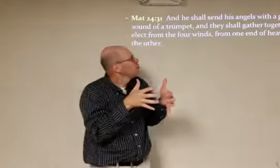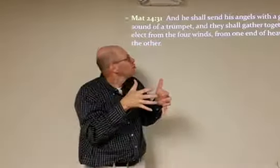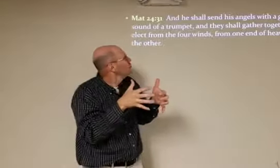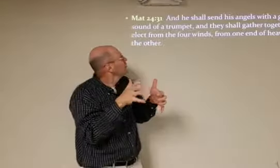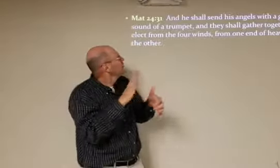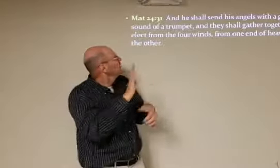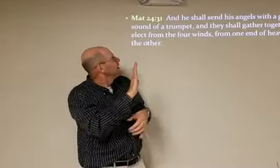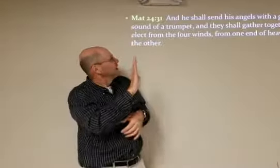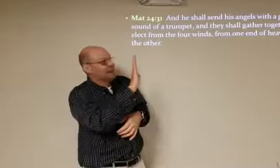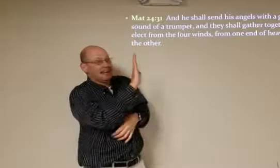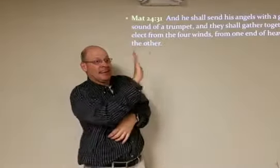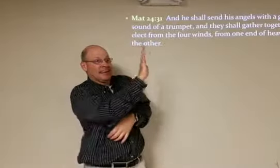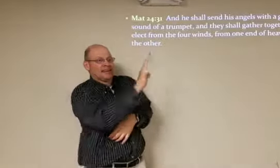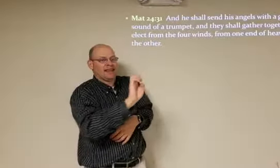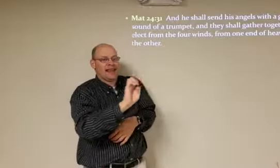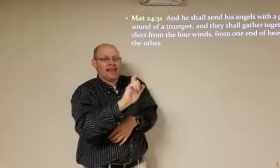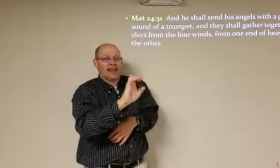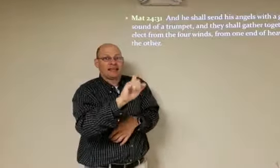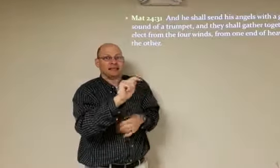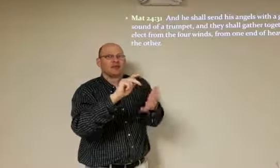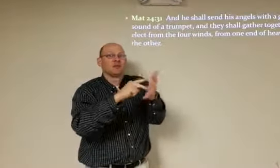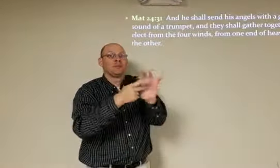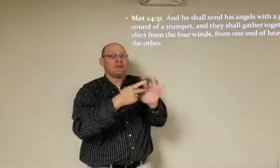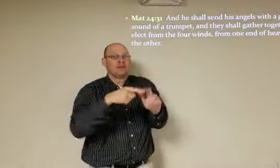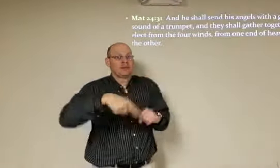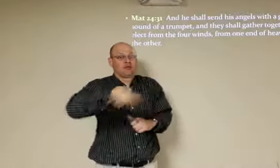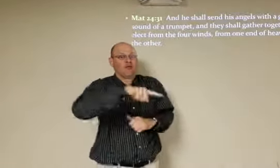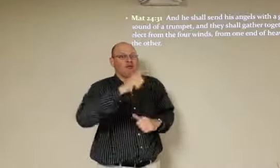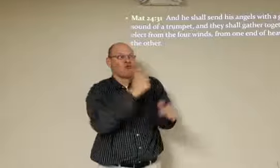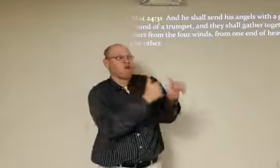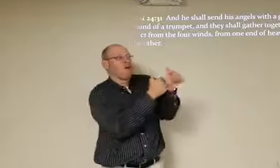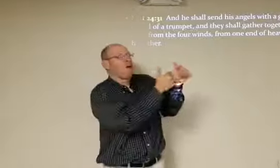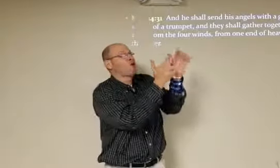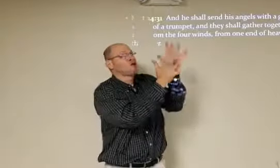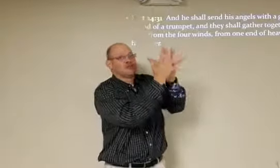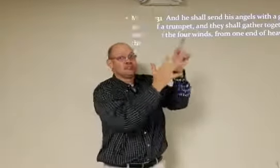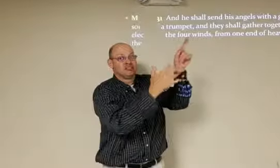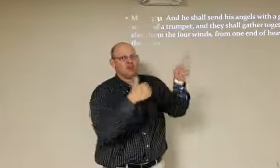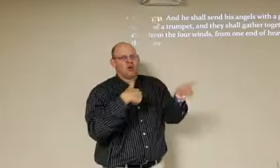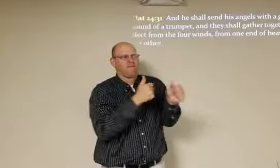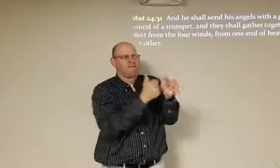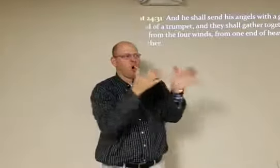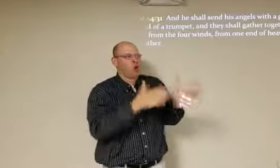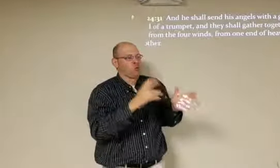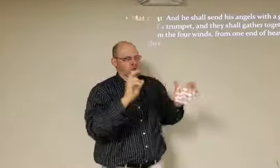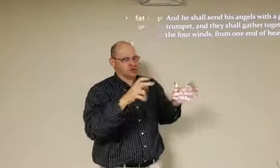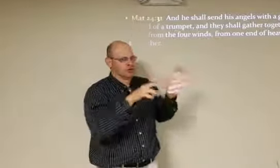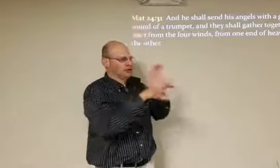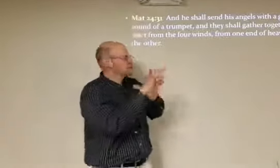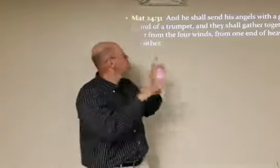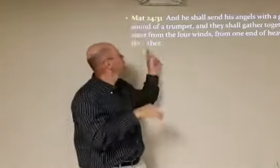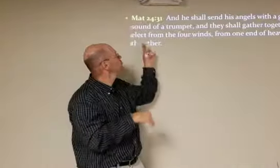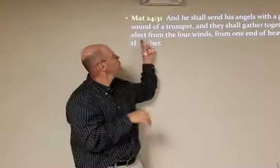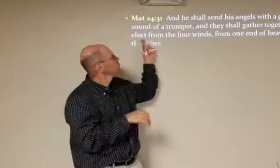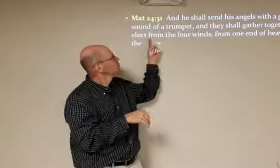again, and they shall gather together his elect. The angels are going to gather his elect together from the four